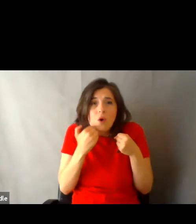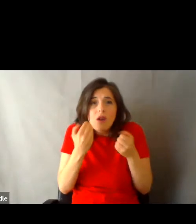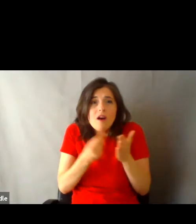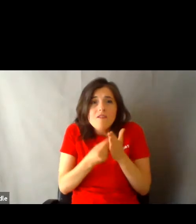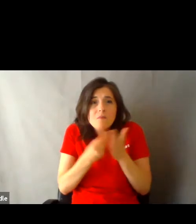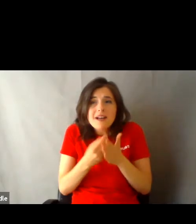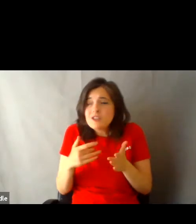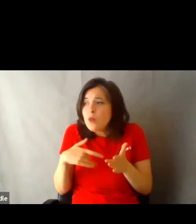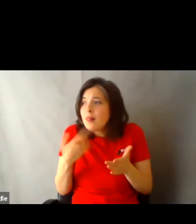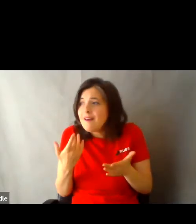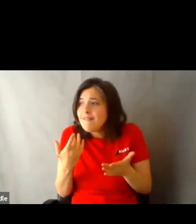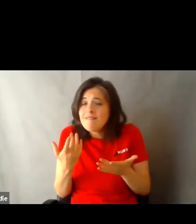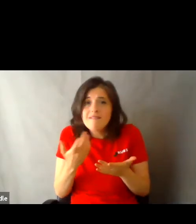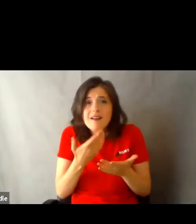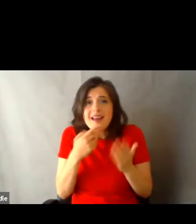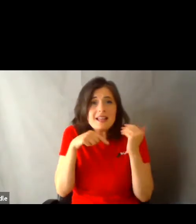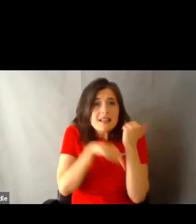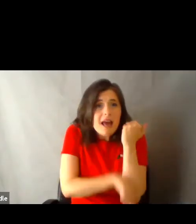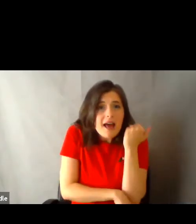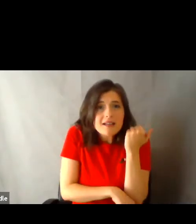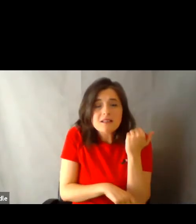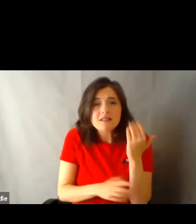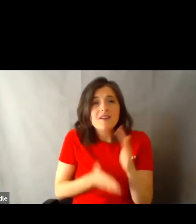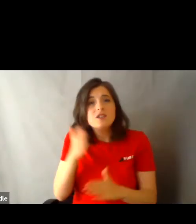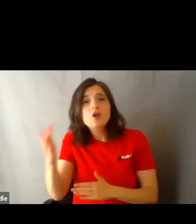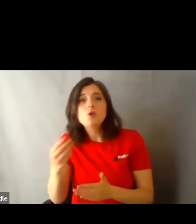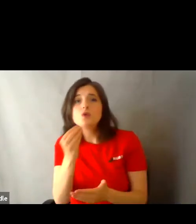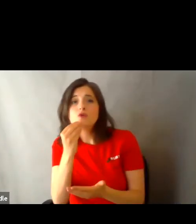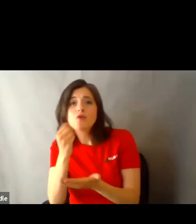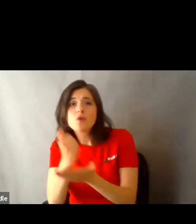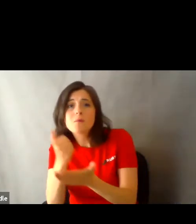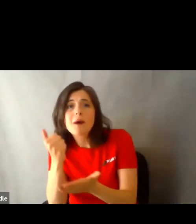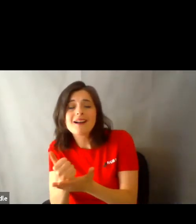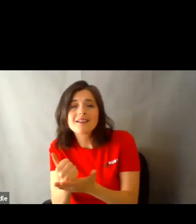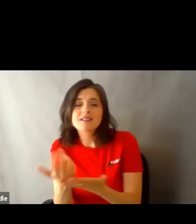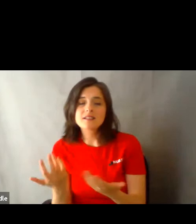and reliant on food banks. So it's urgent that we step